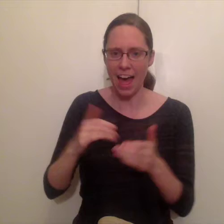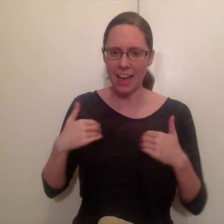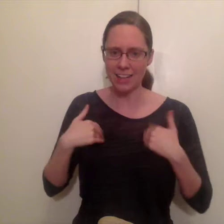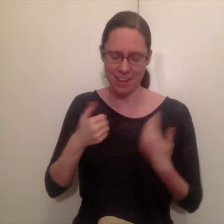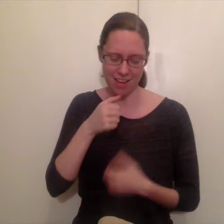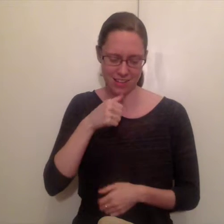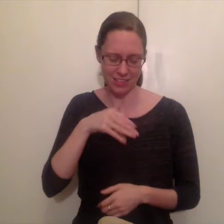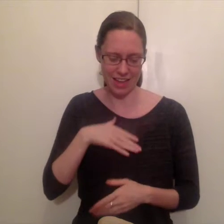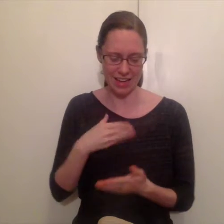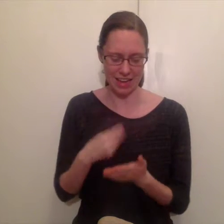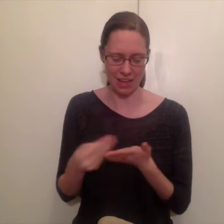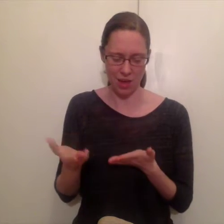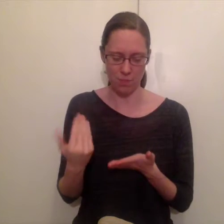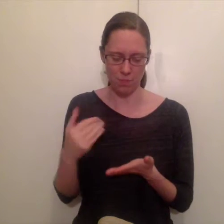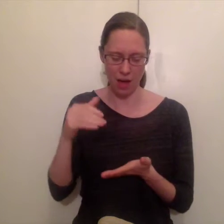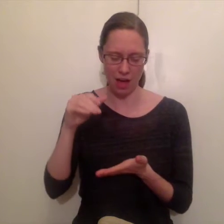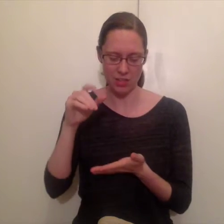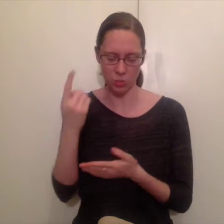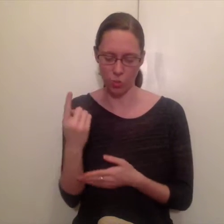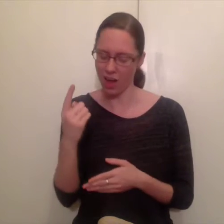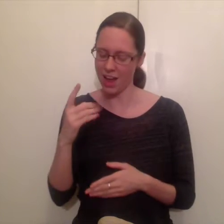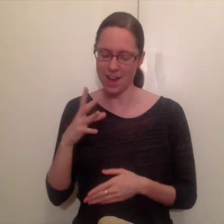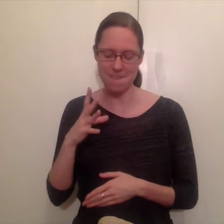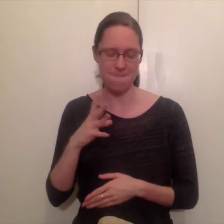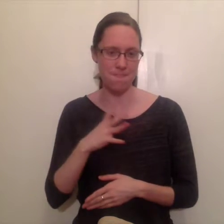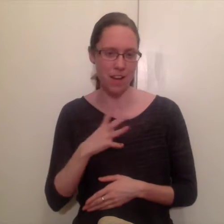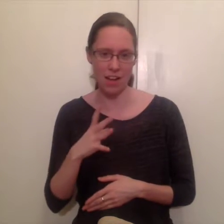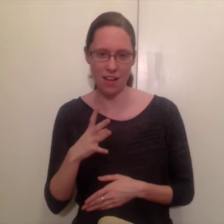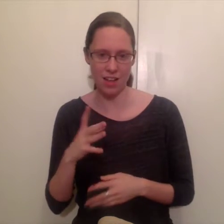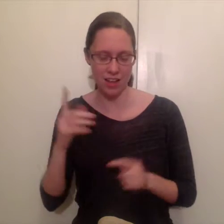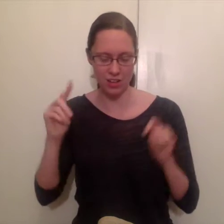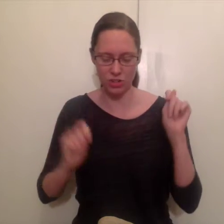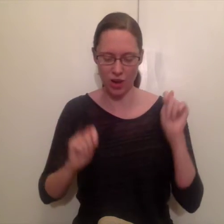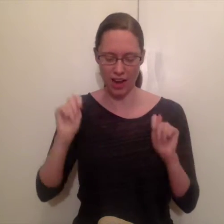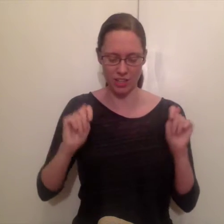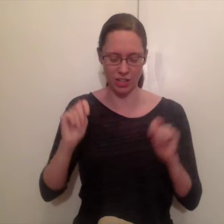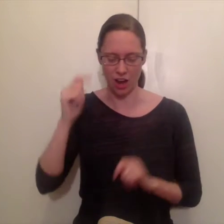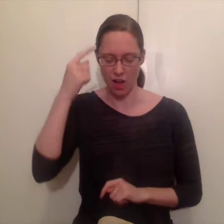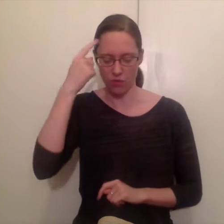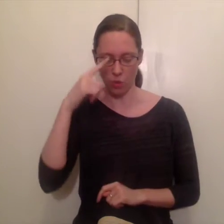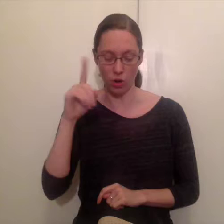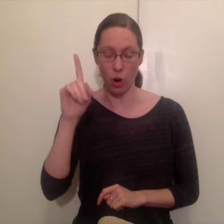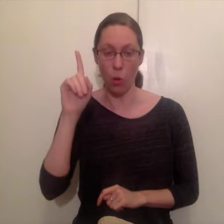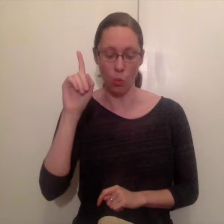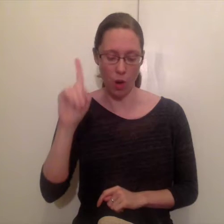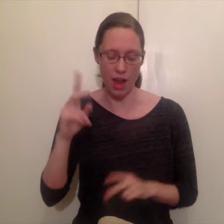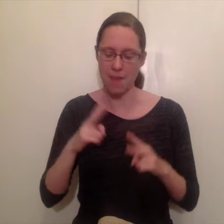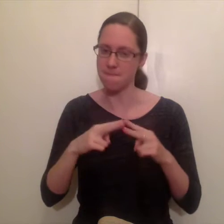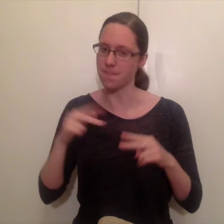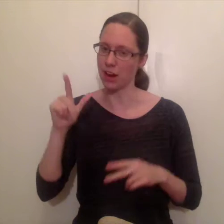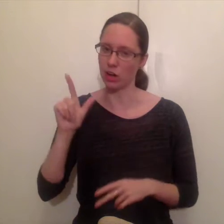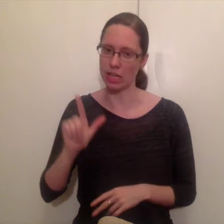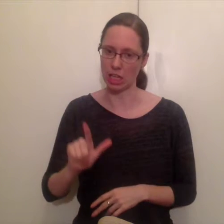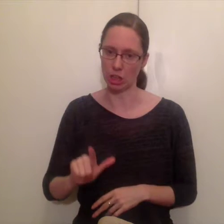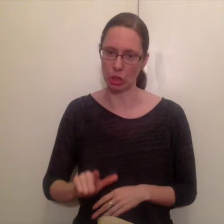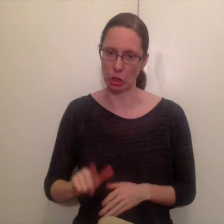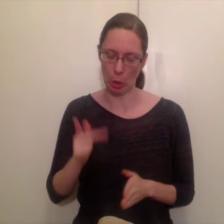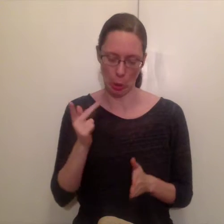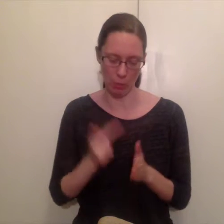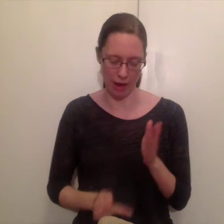That young lady bought one fine tractor for one very low